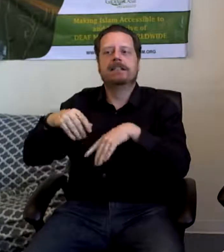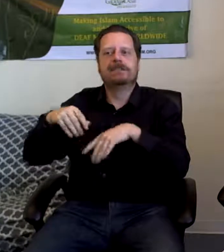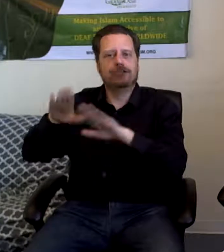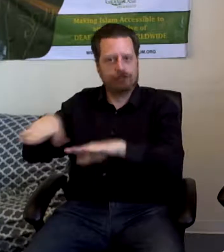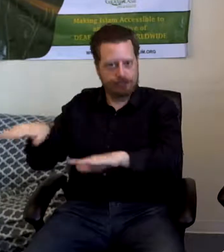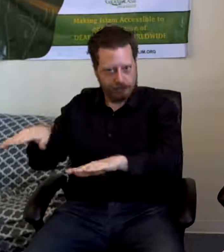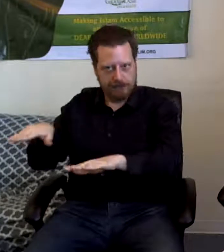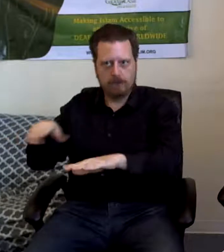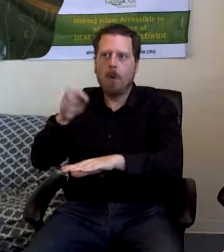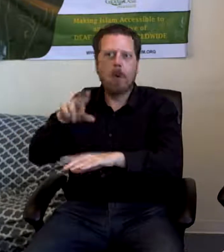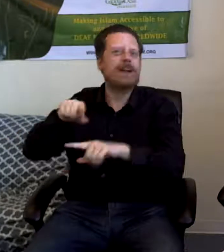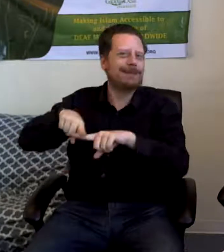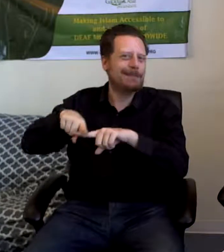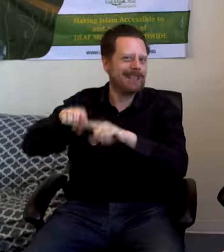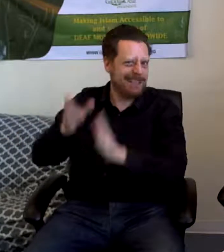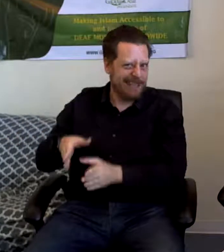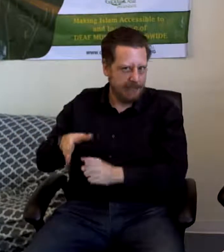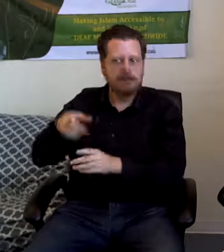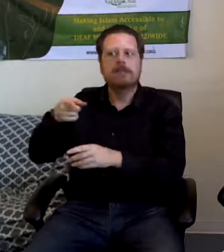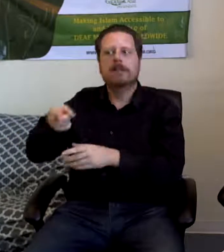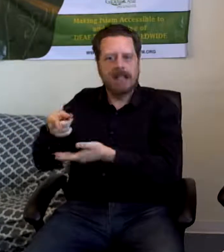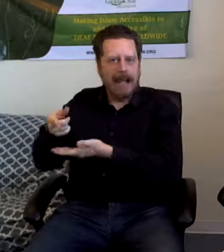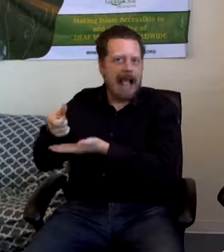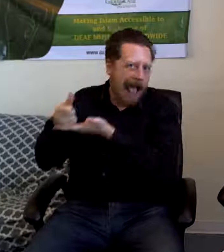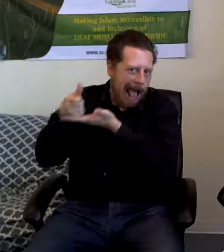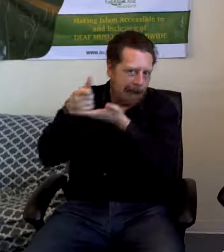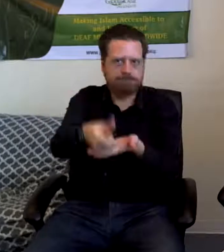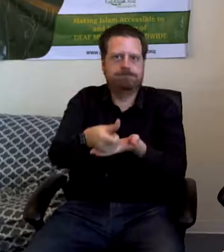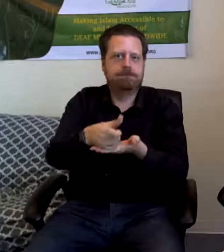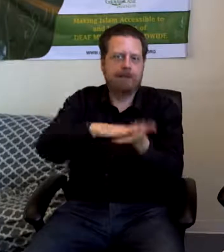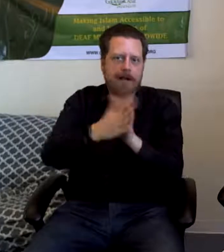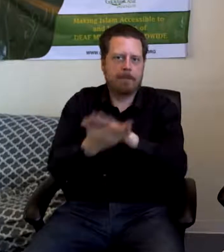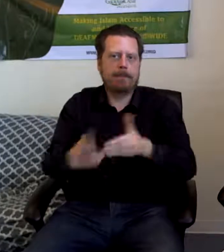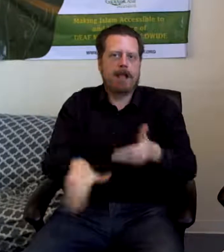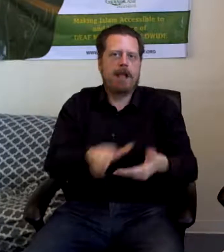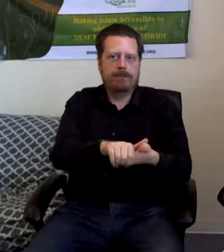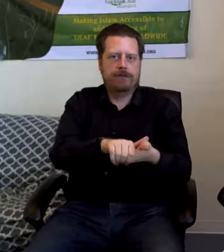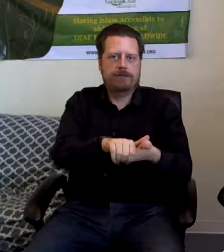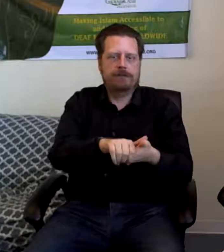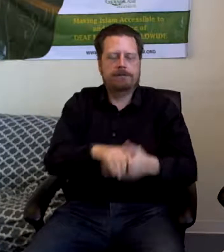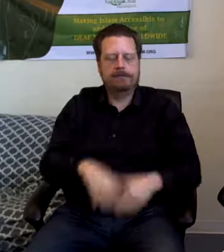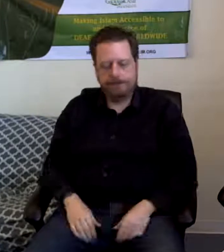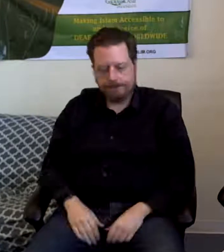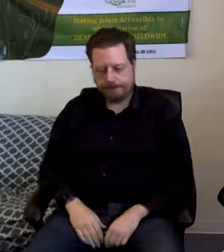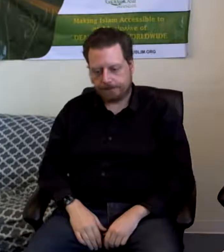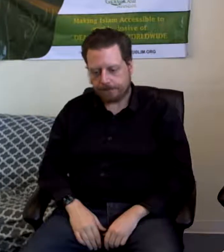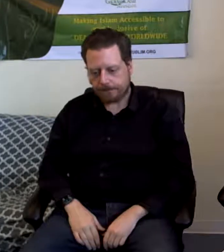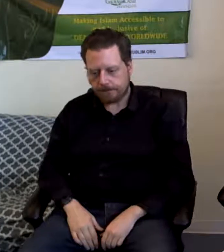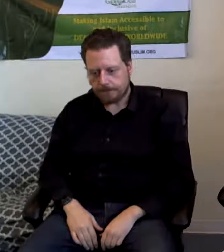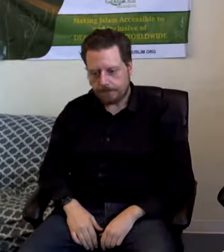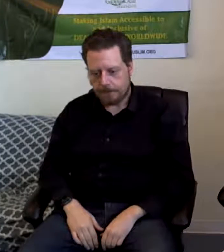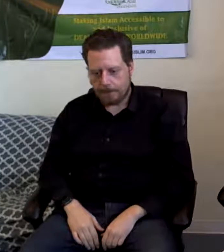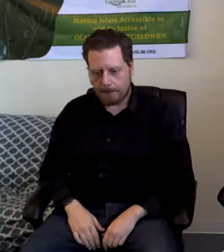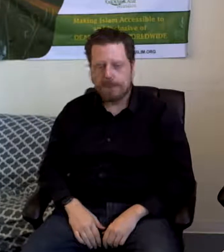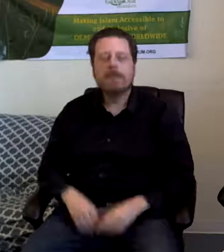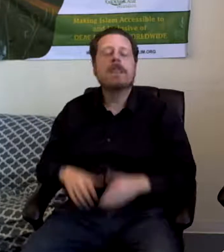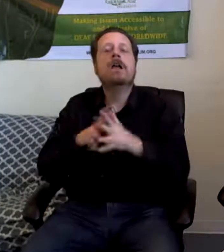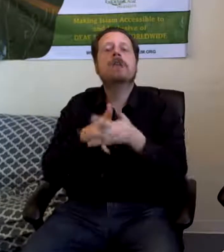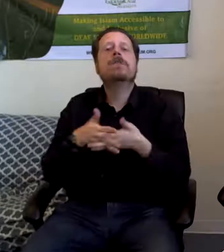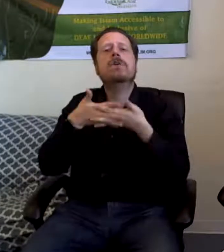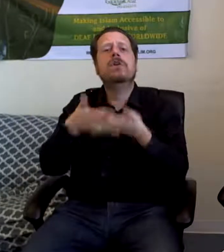dependents to get married. And in this, the